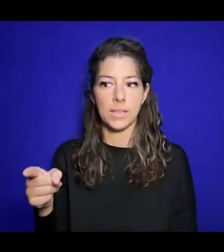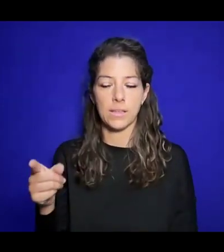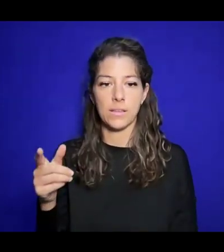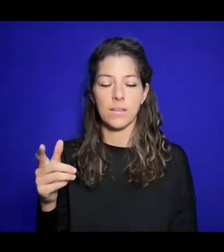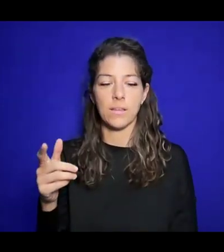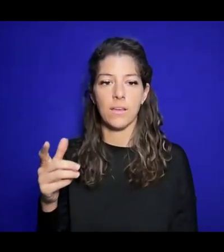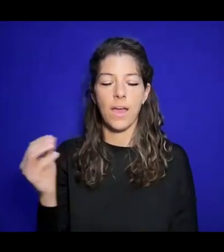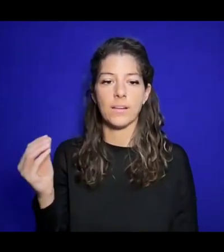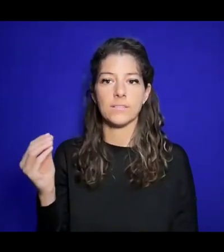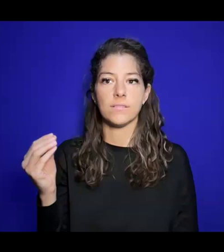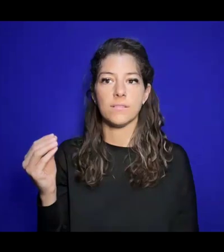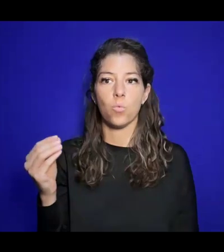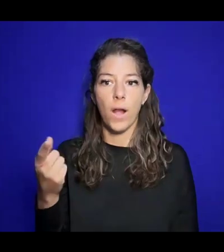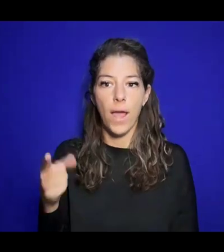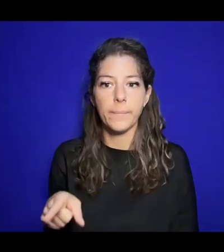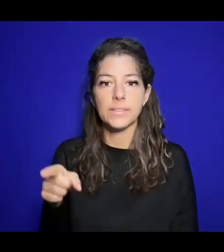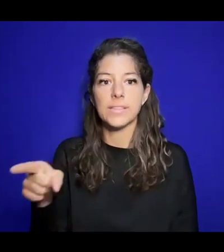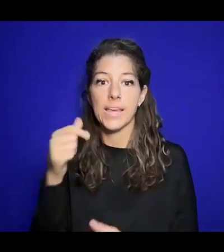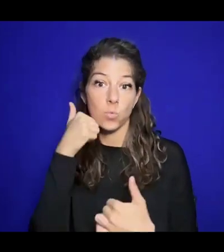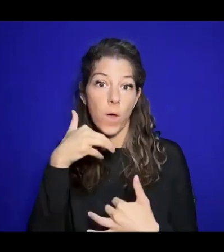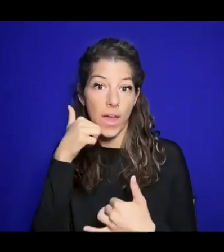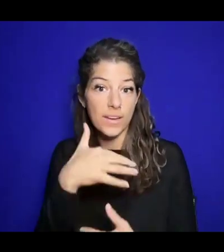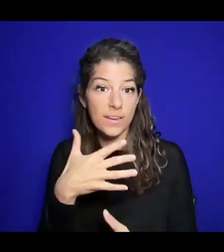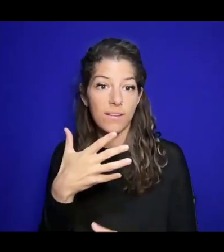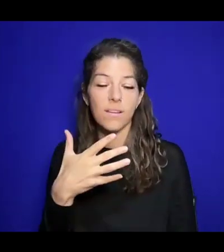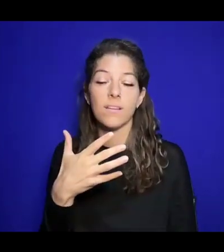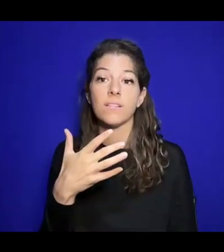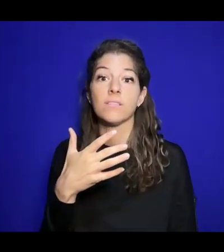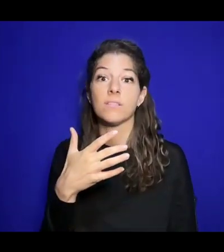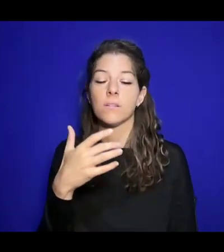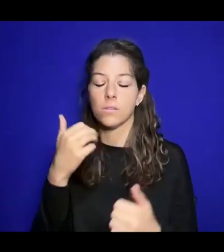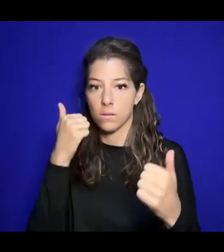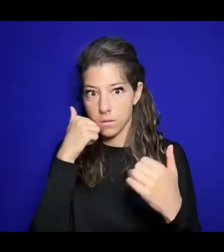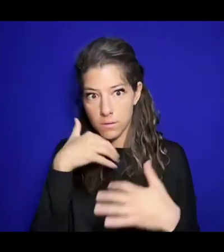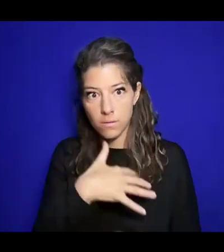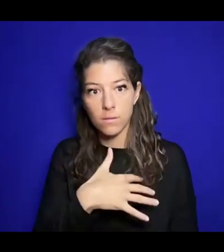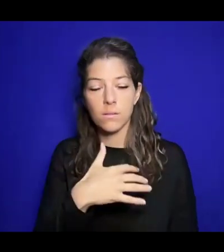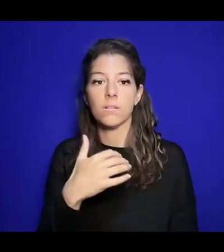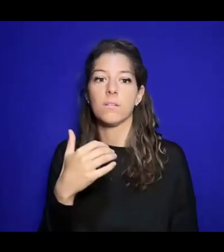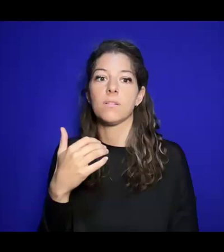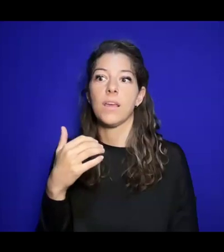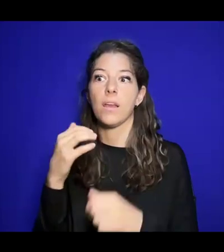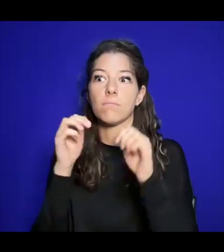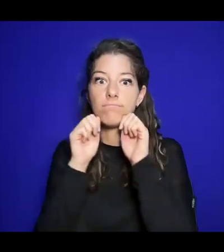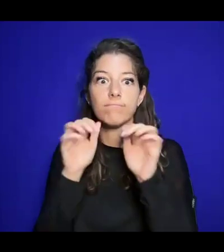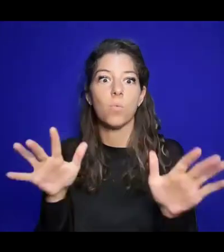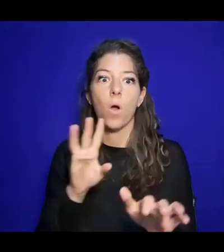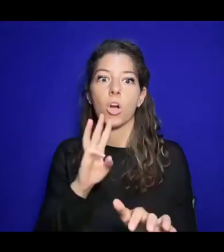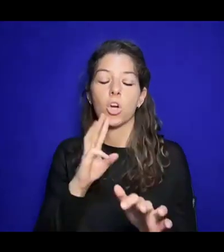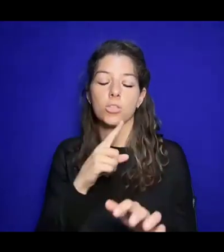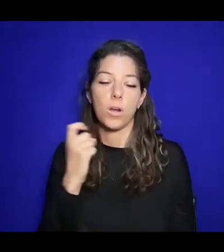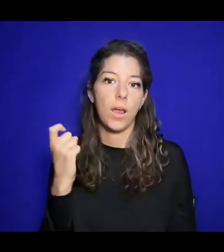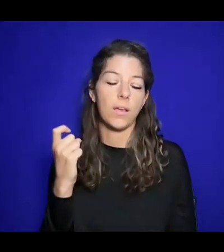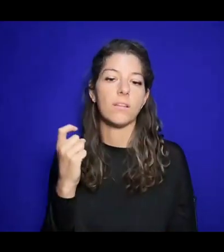part. And what happens is they sweat. And I mean, it's a drenching sweat. It can be dehydrating. So